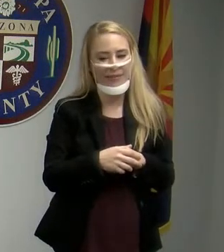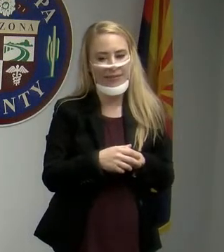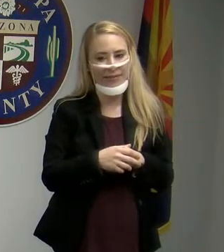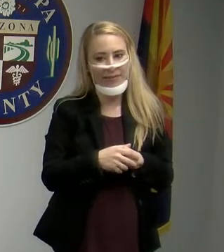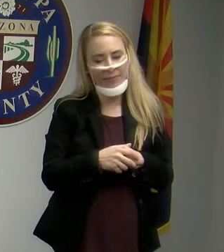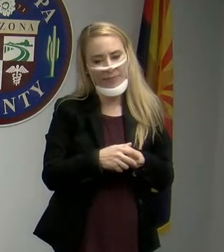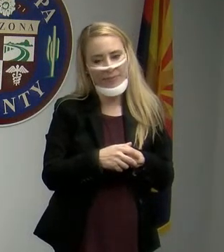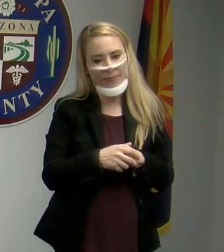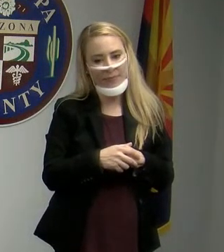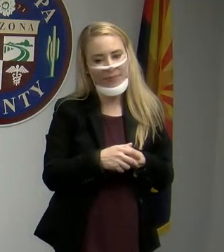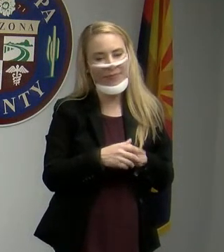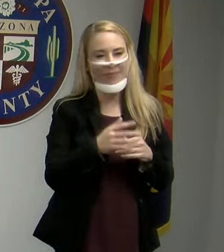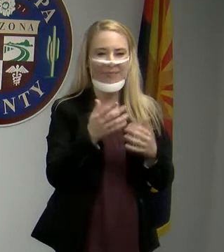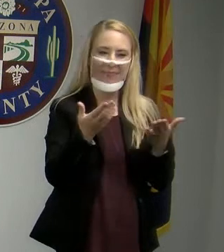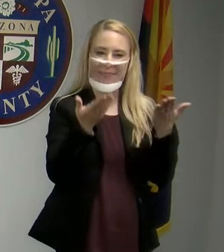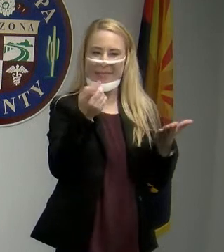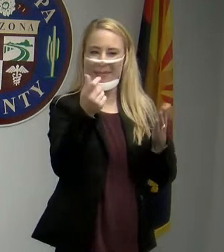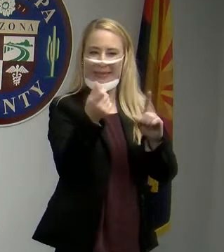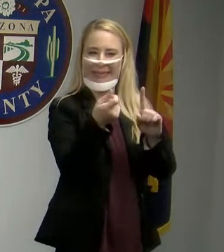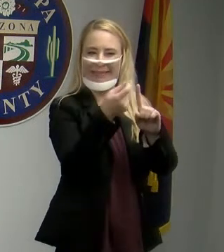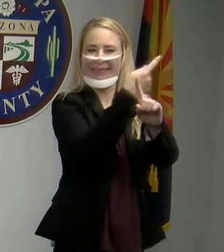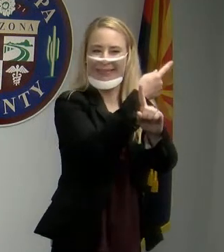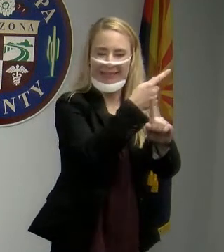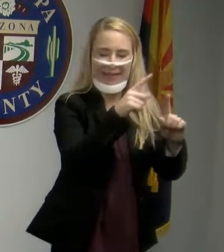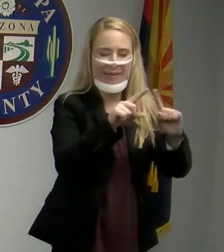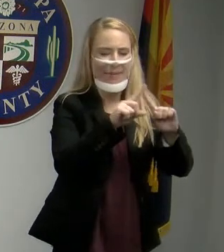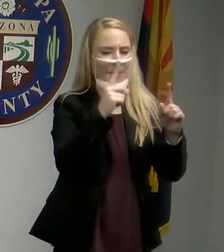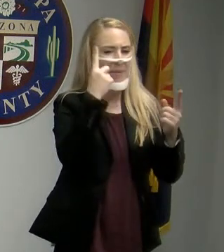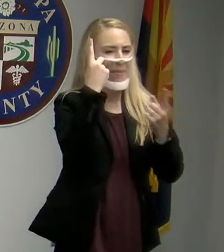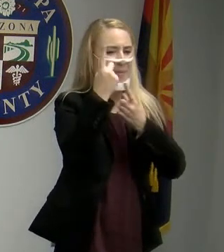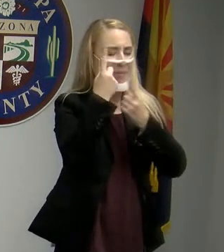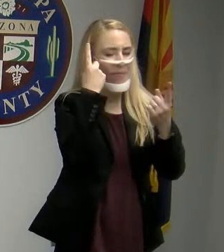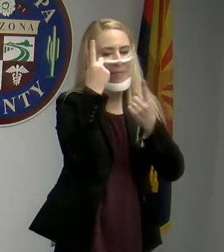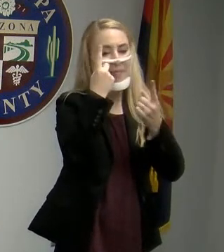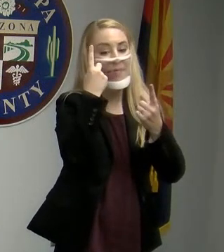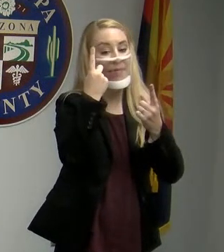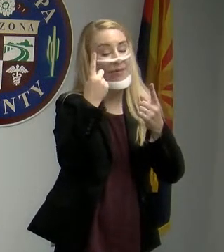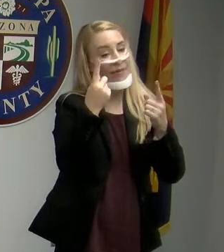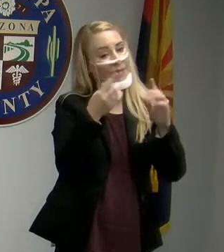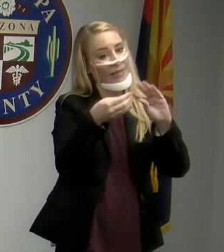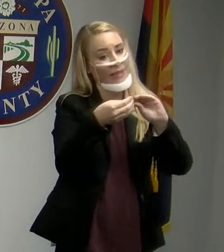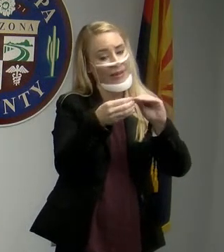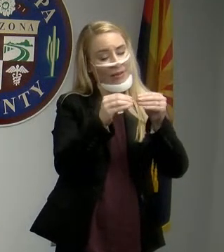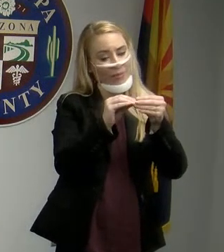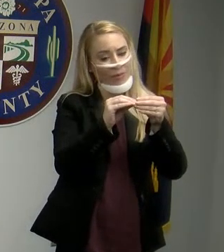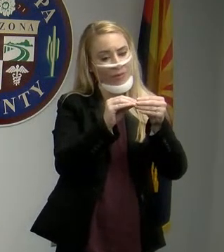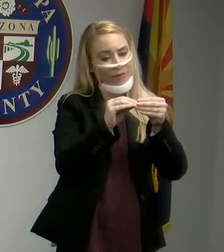question is kind of a reach, but I do wonder whether you have any insight to the number of